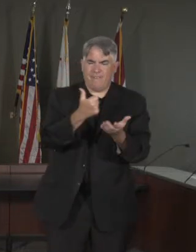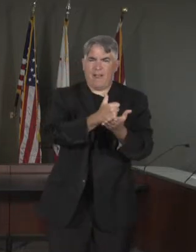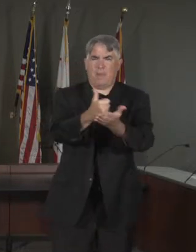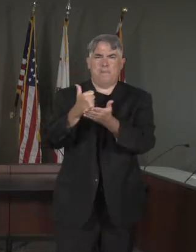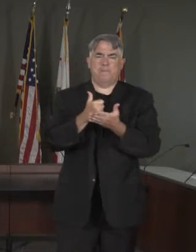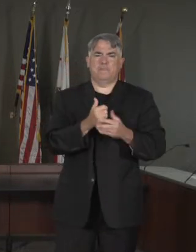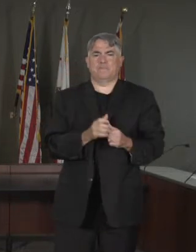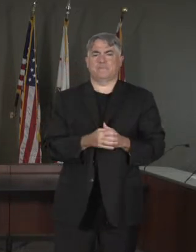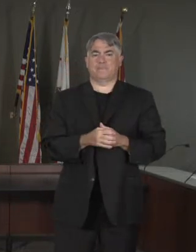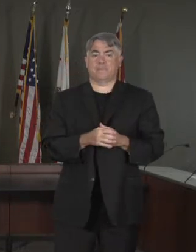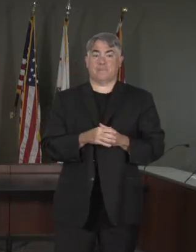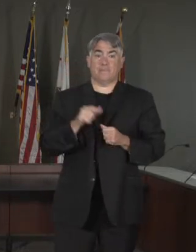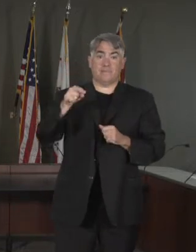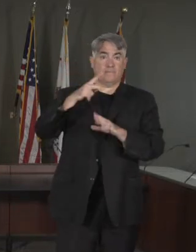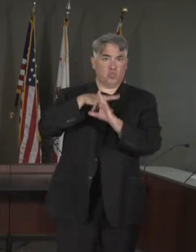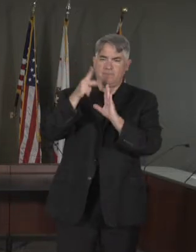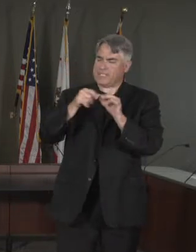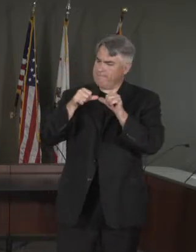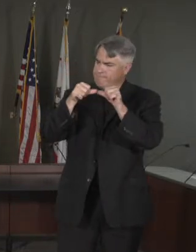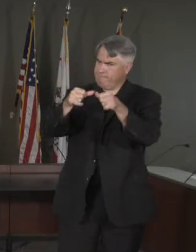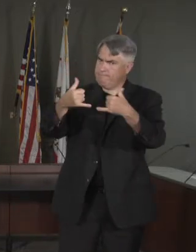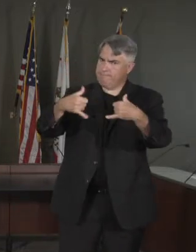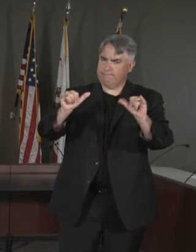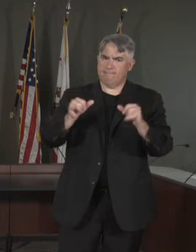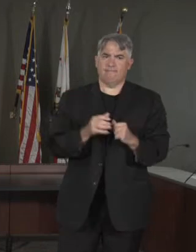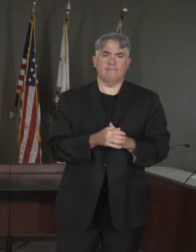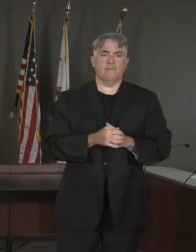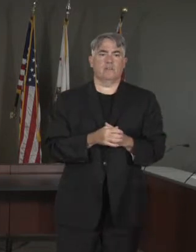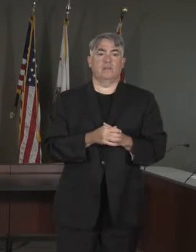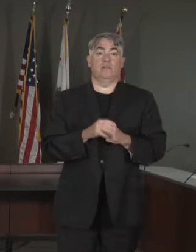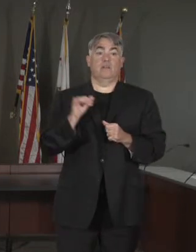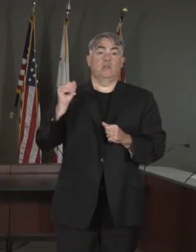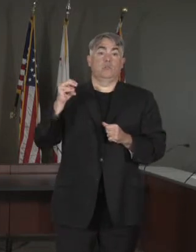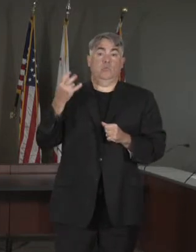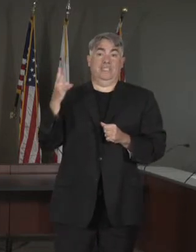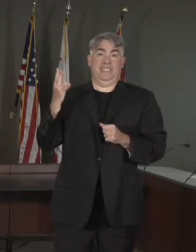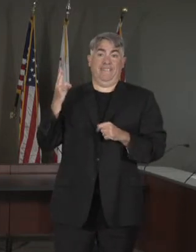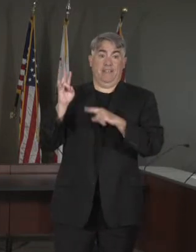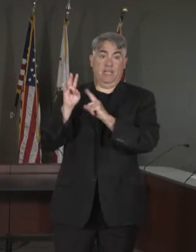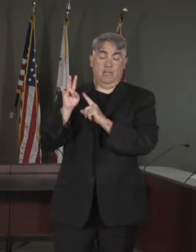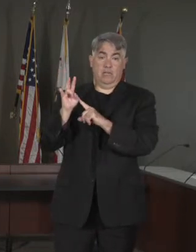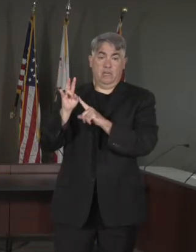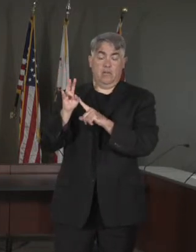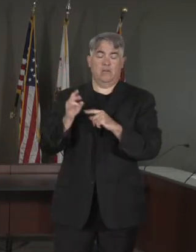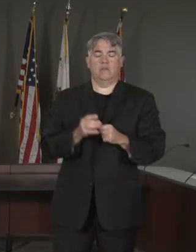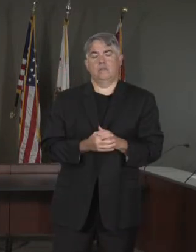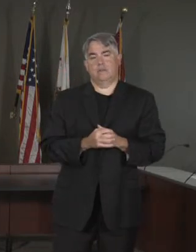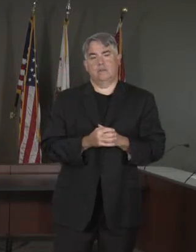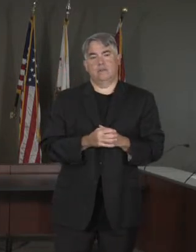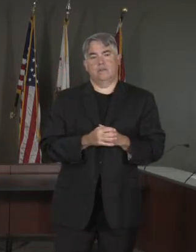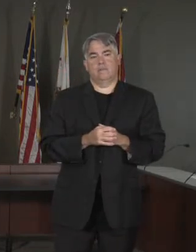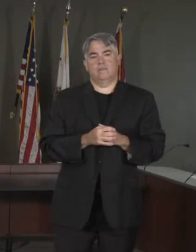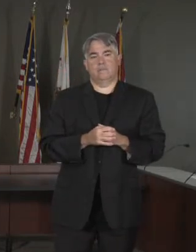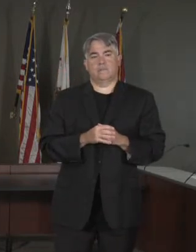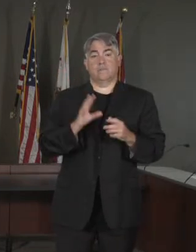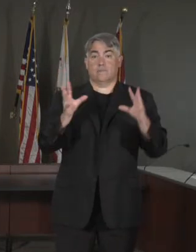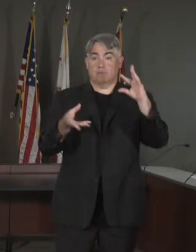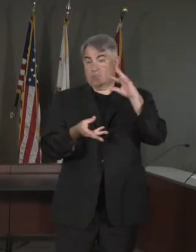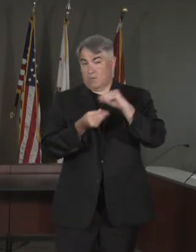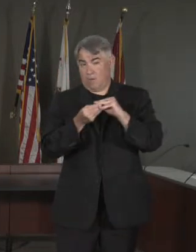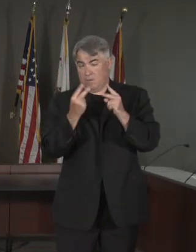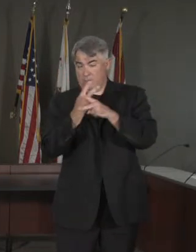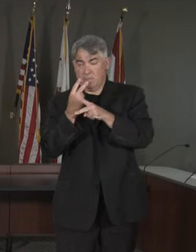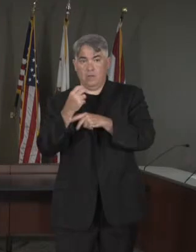been extended to June 17th. This time, our team's goal is to provide 1,500 vaccines each day for a total of about